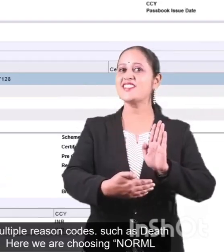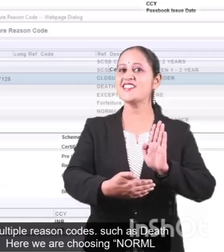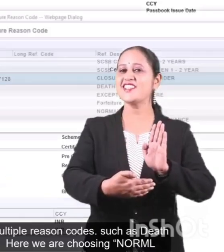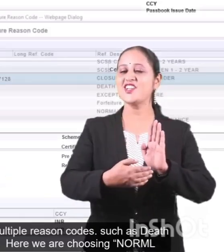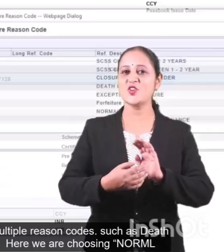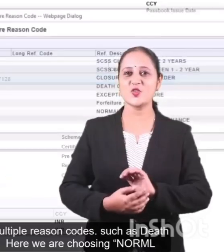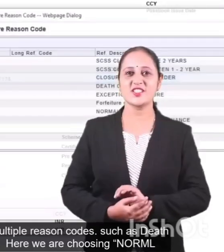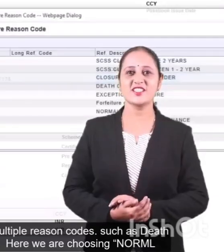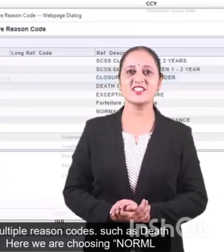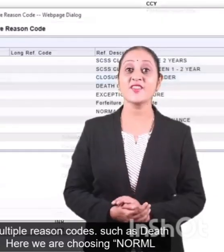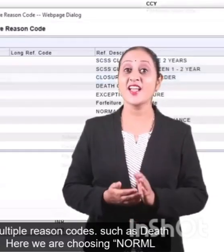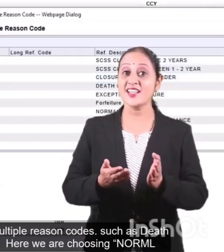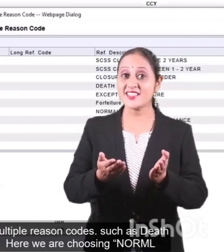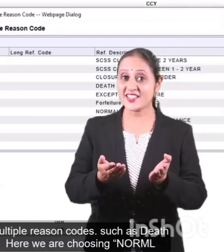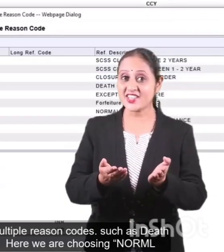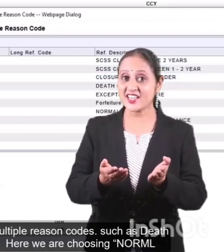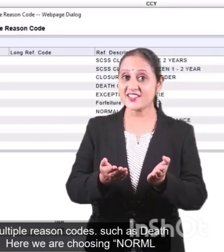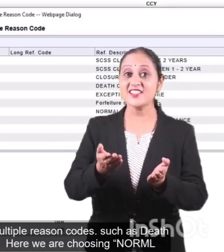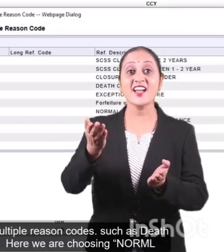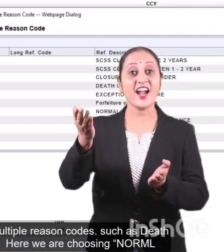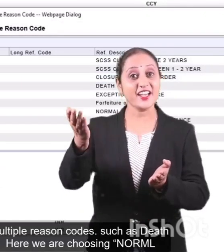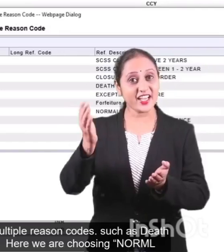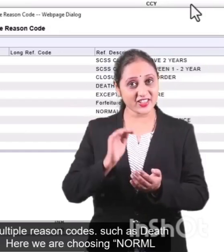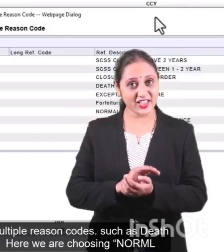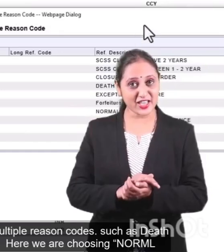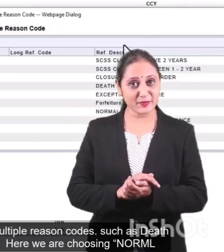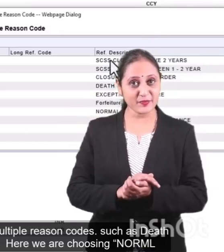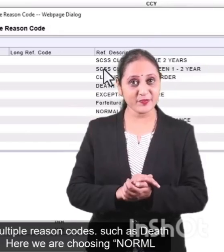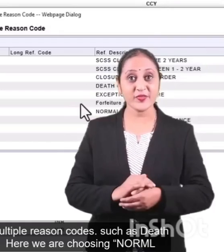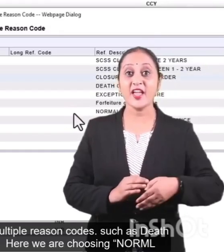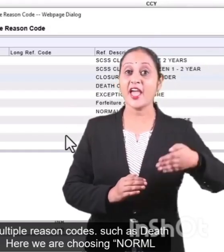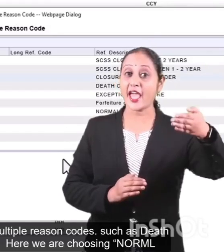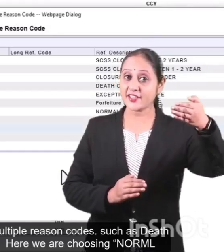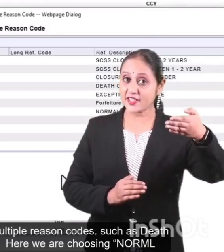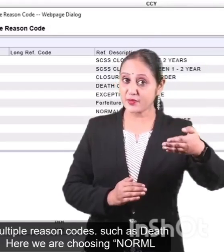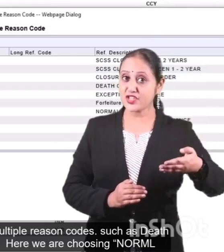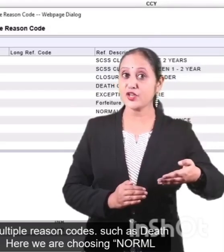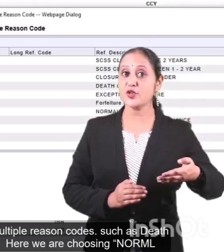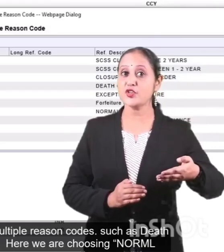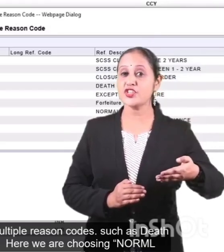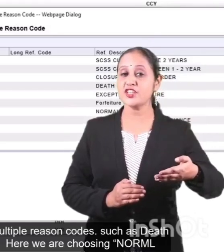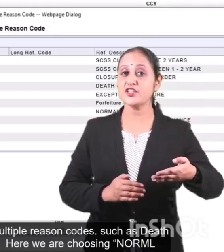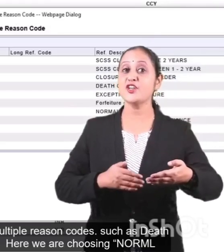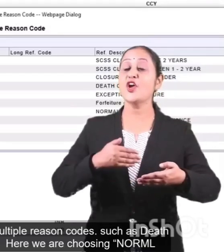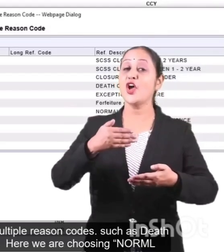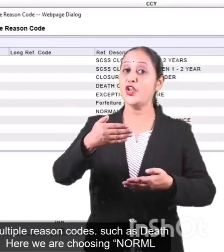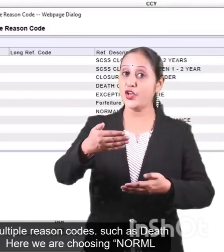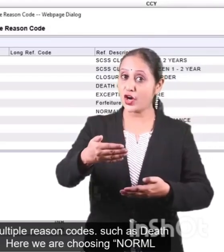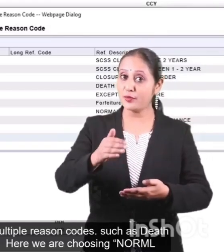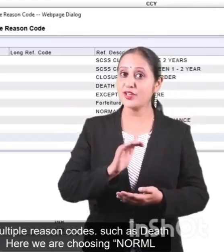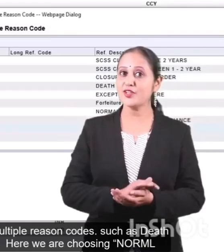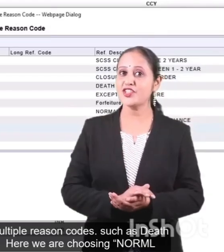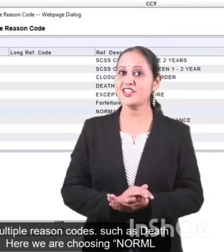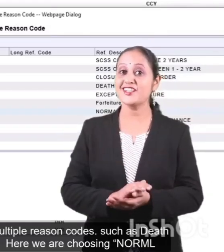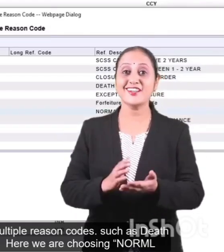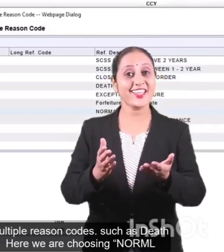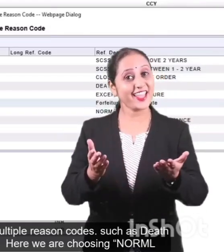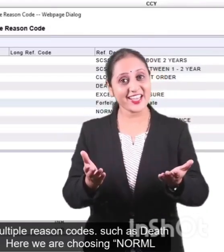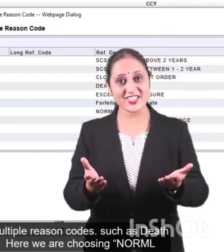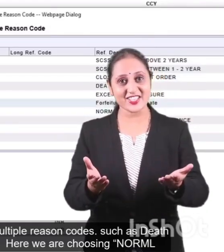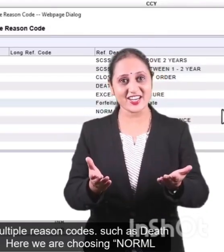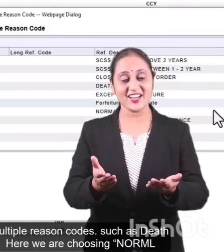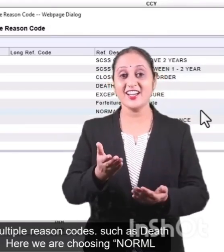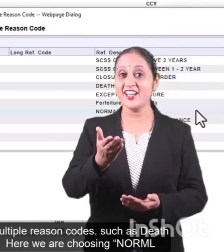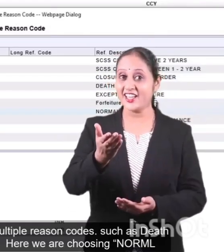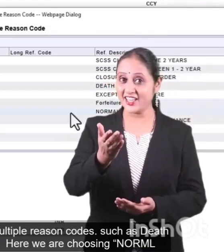to get the multiple reason codes such as death claim, exceptional closure,